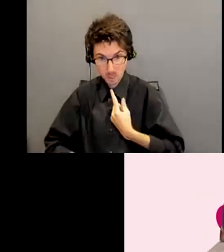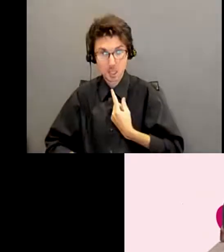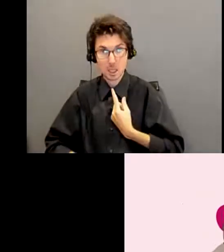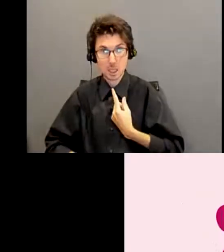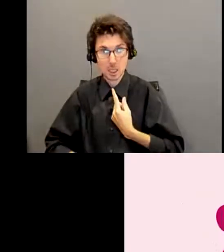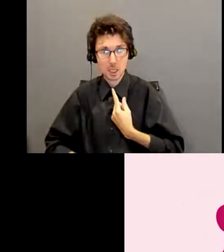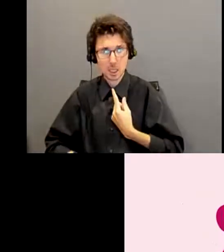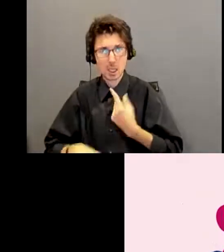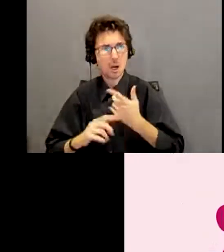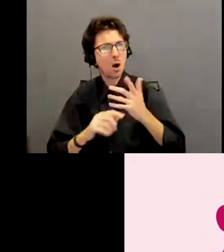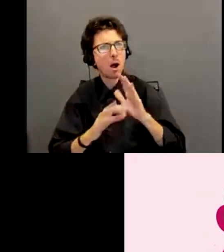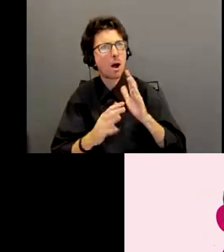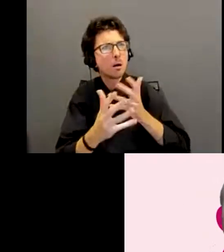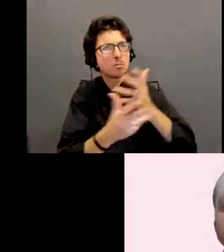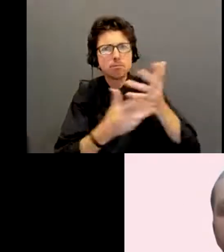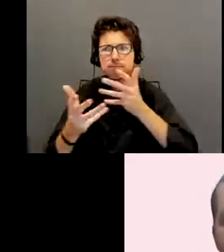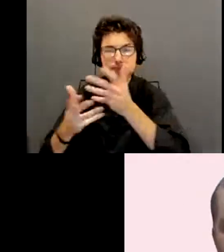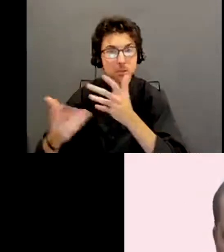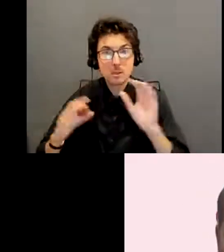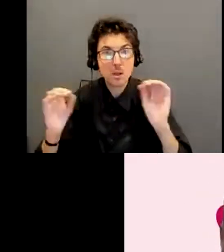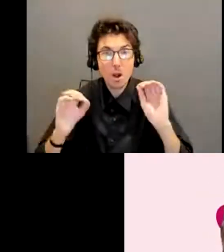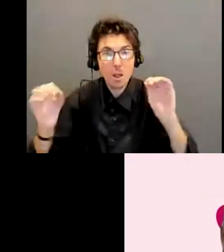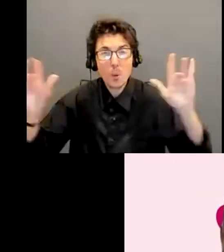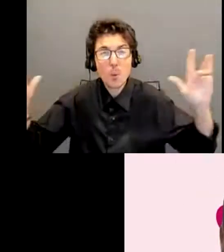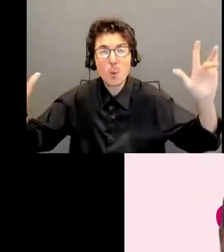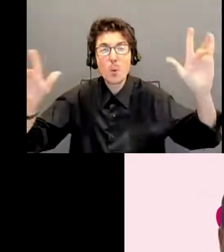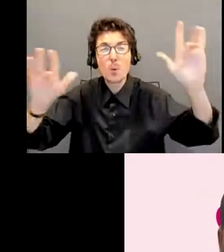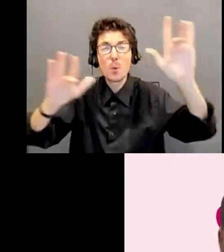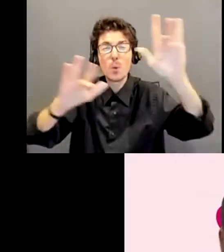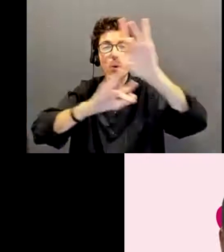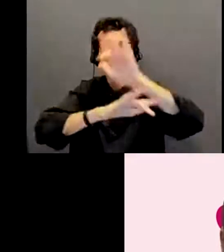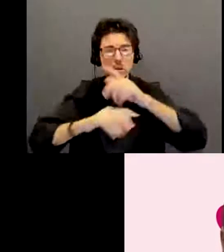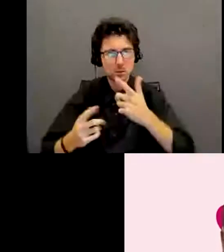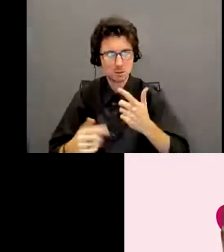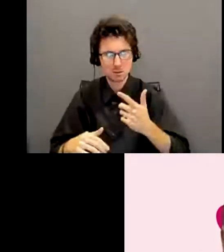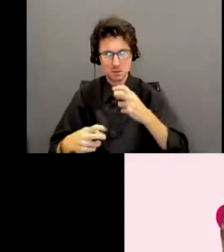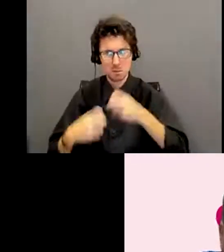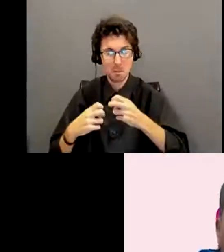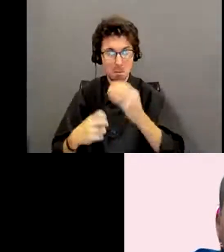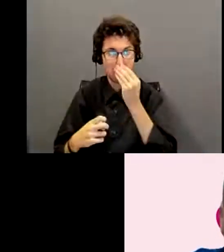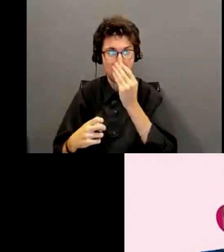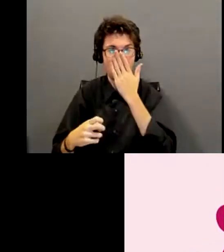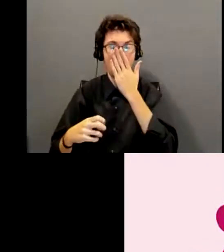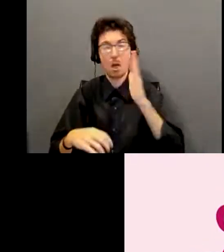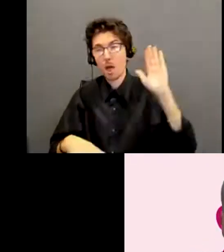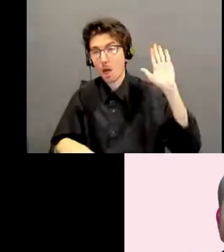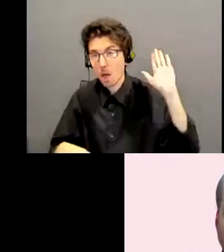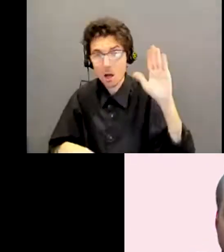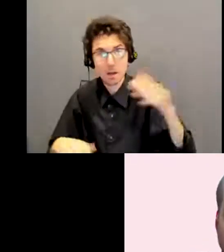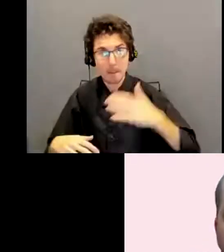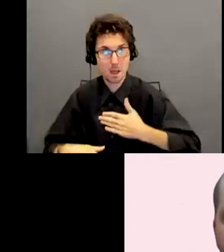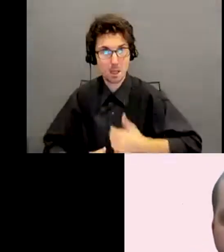going to be a hard issue for my whole life, or I will find some solution to my issues and